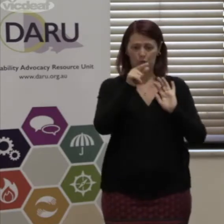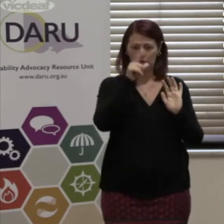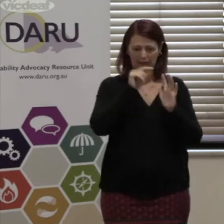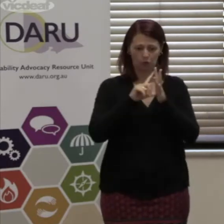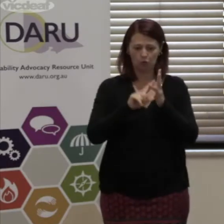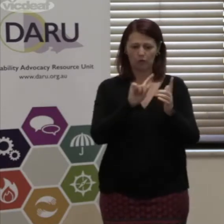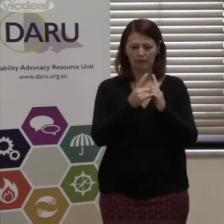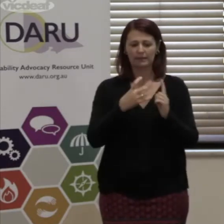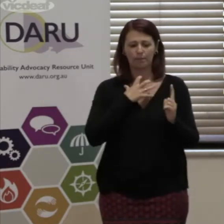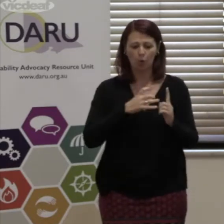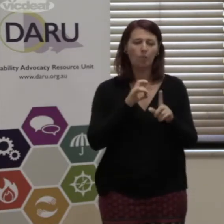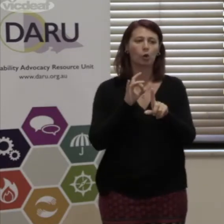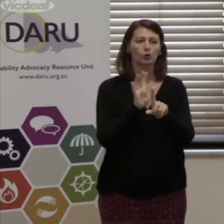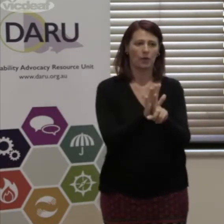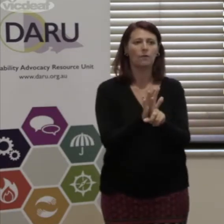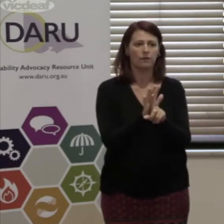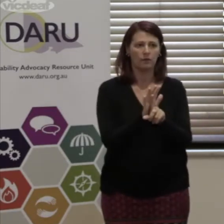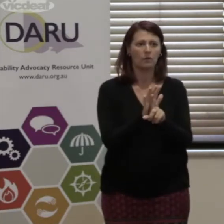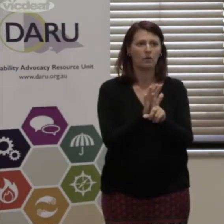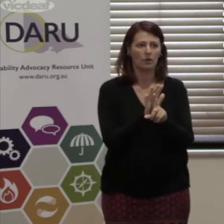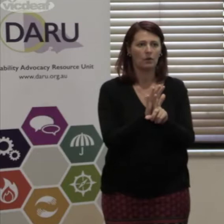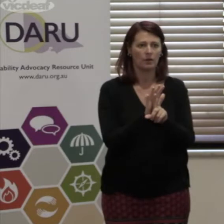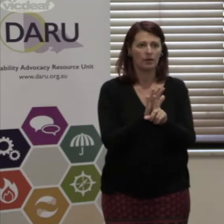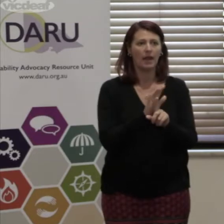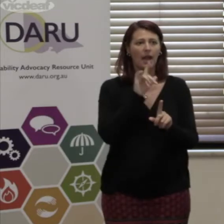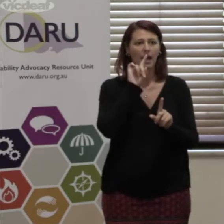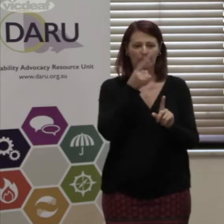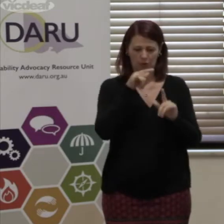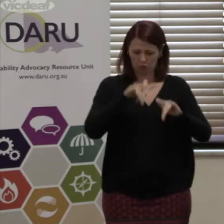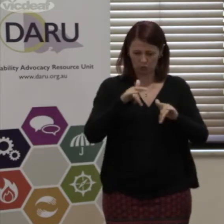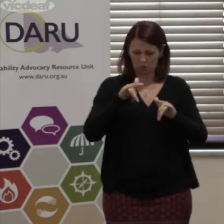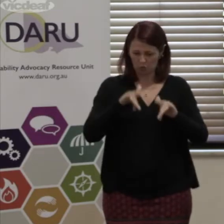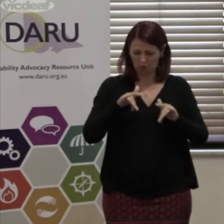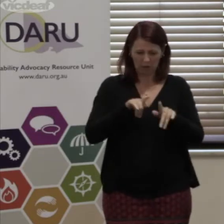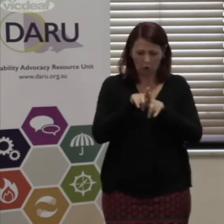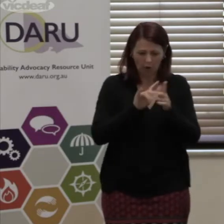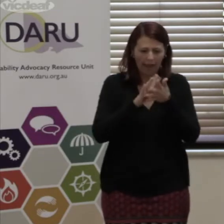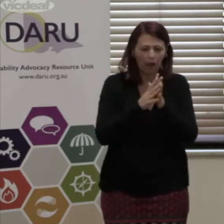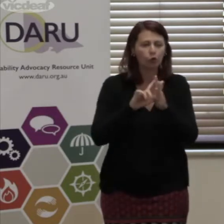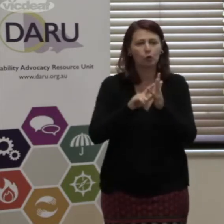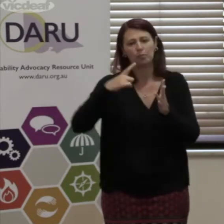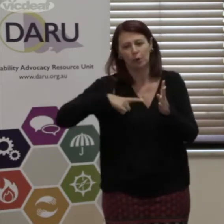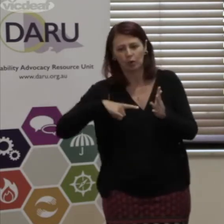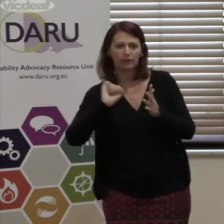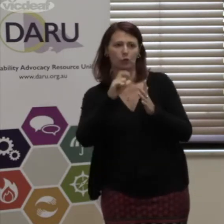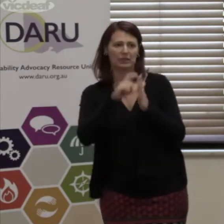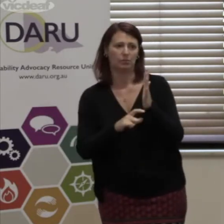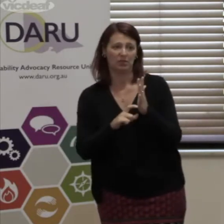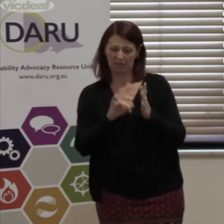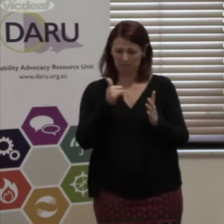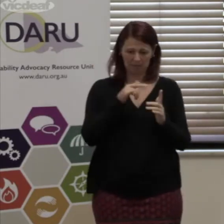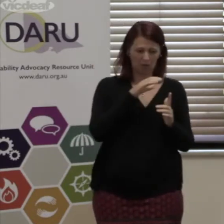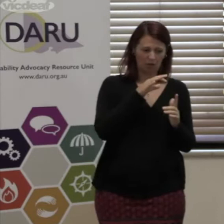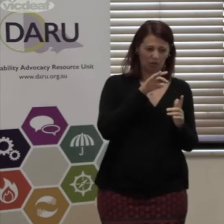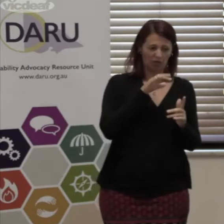to do things by yourself, but that you haven't learned how to do because of your disability. So you might not have learnt something because